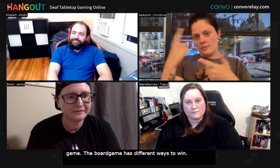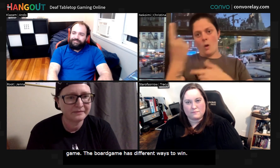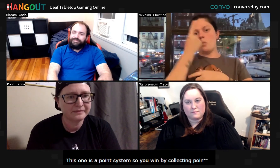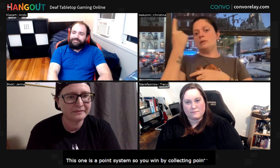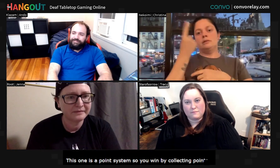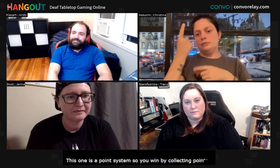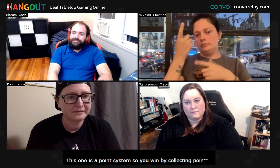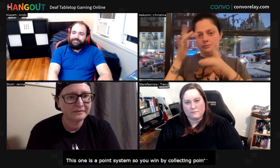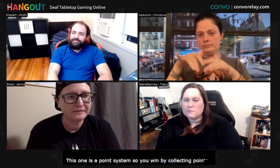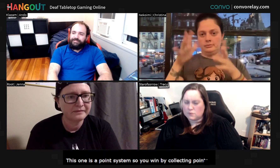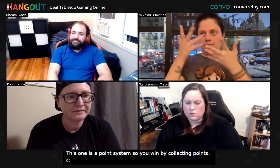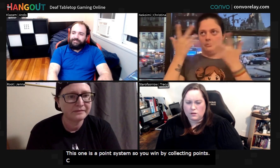Catan, that has